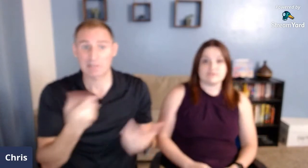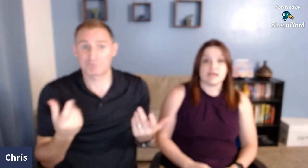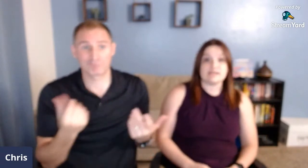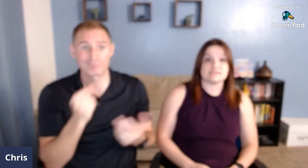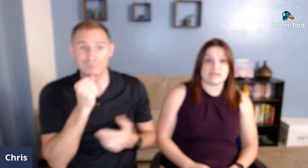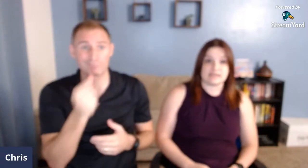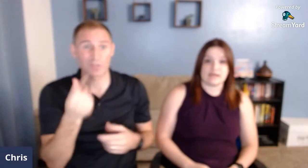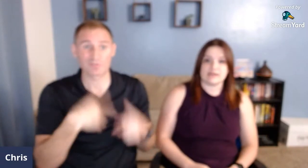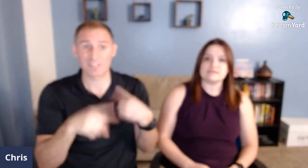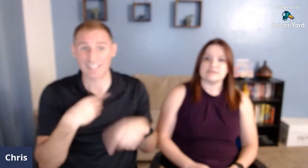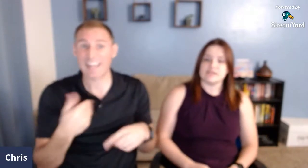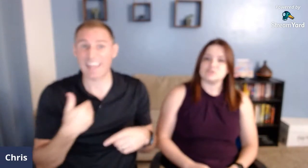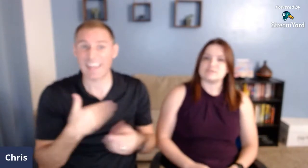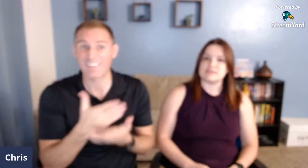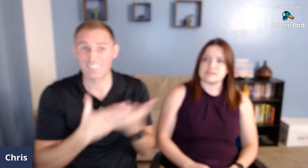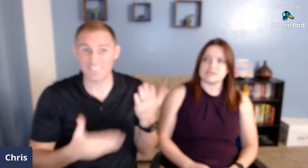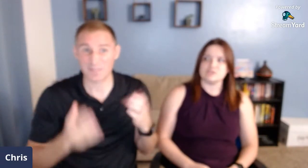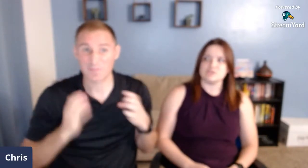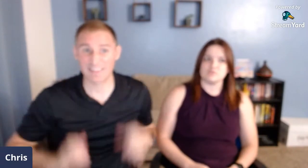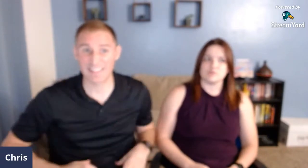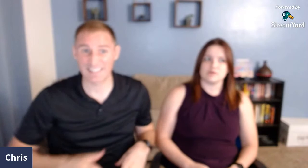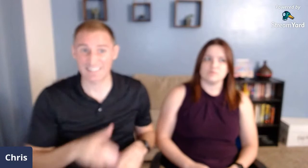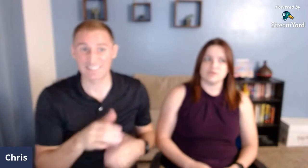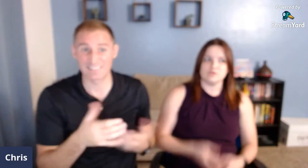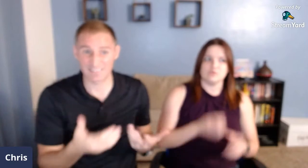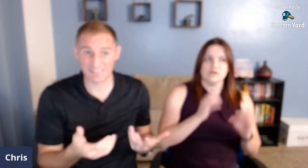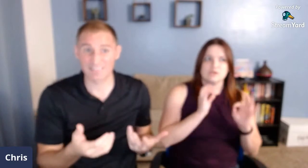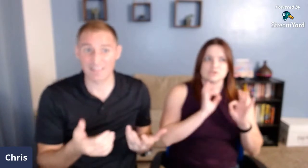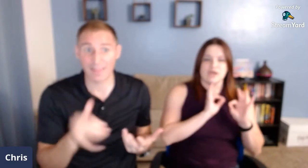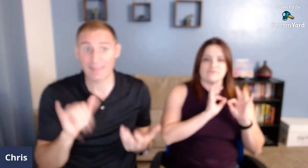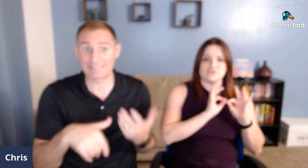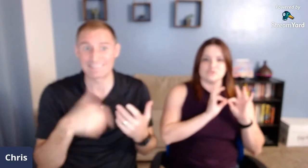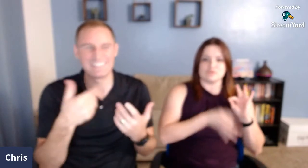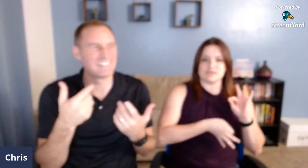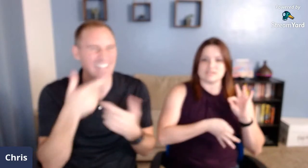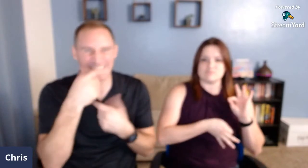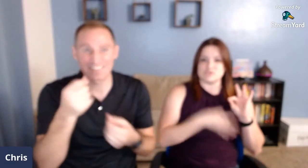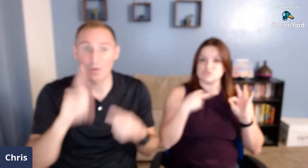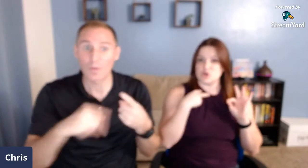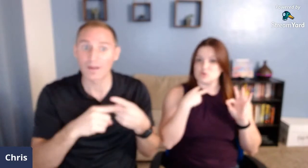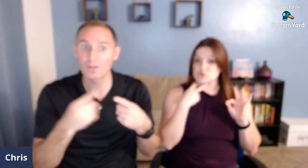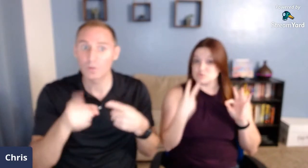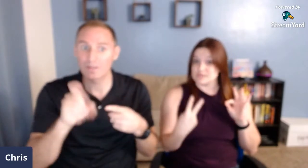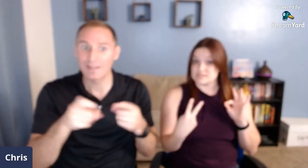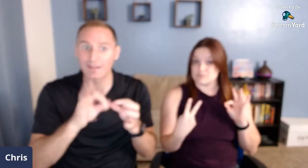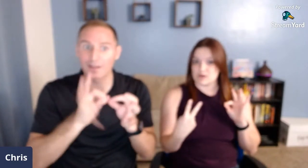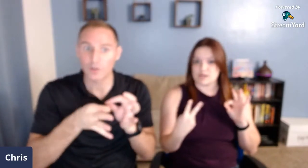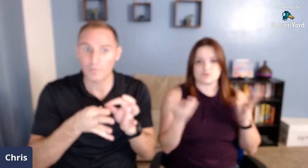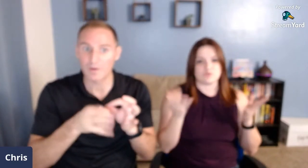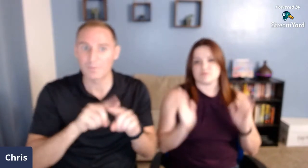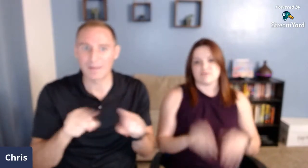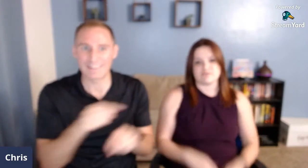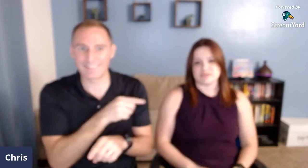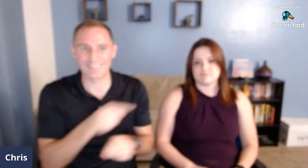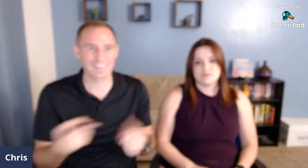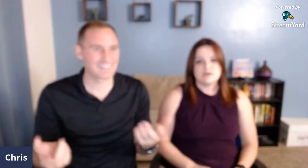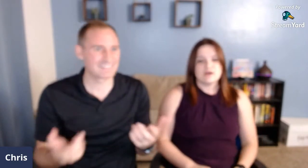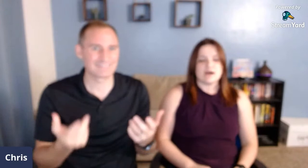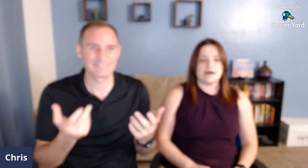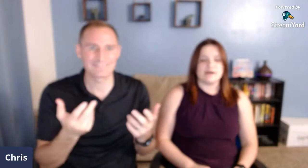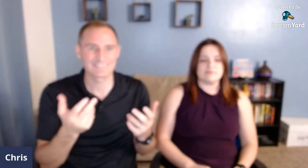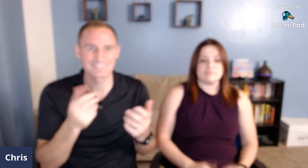I have clients like that. That's an interesting thing to do for work. When you have to do this, but you don't do this part, it throws me off every